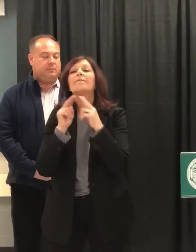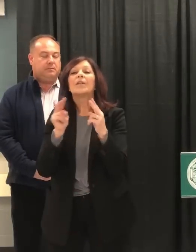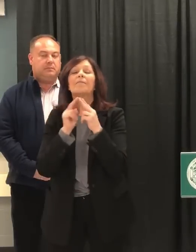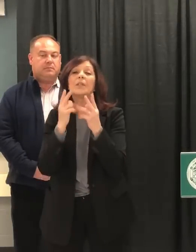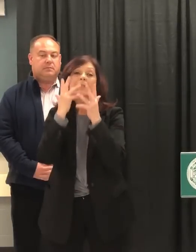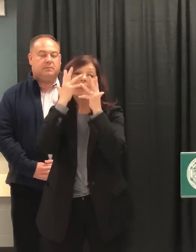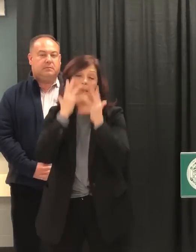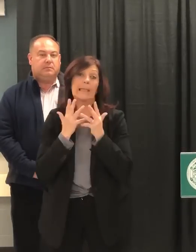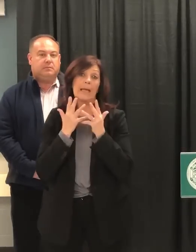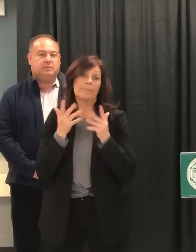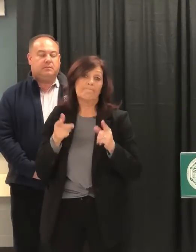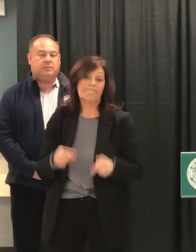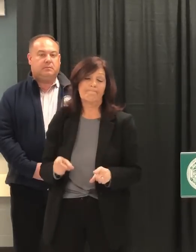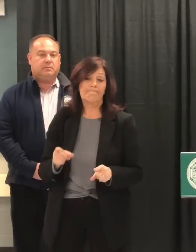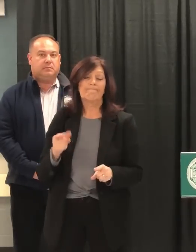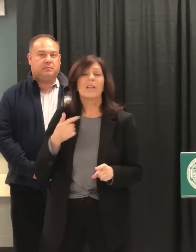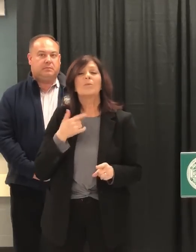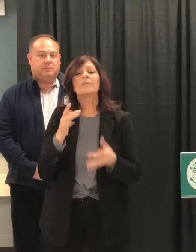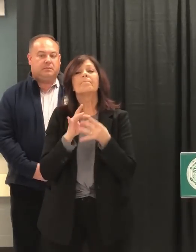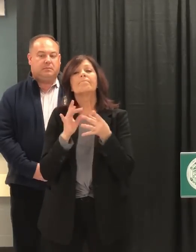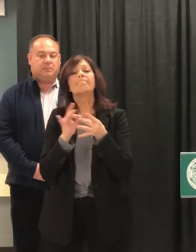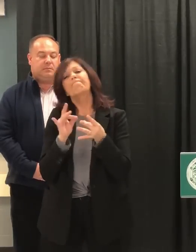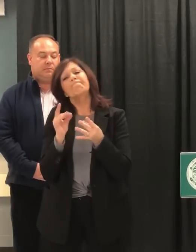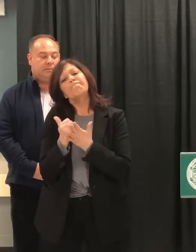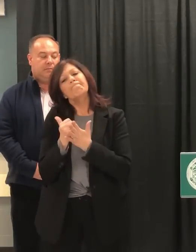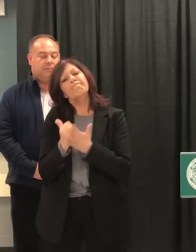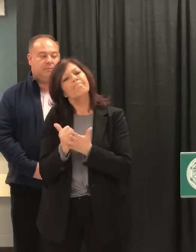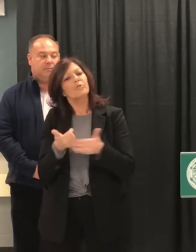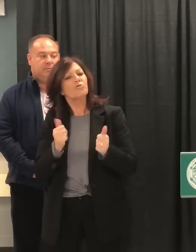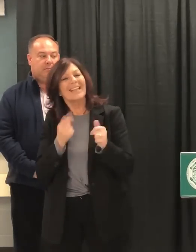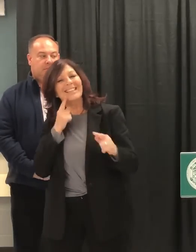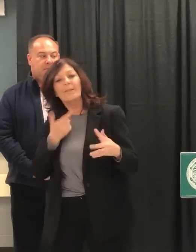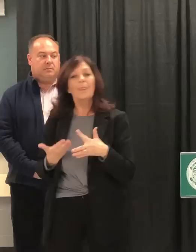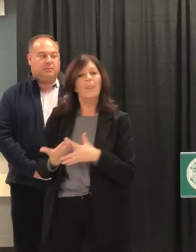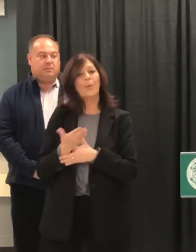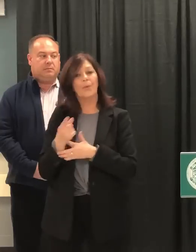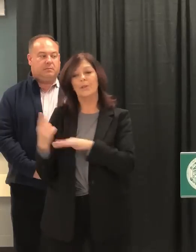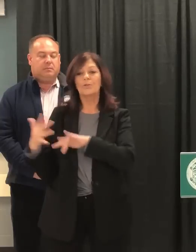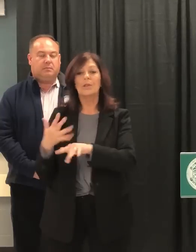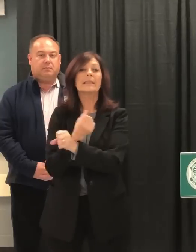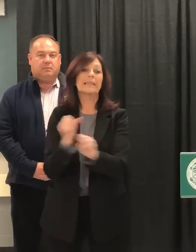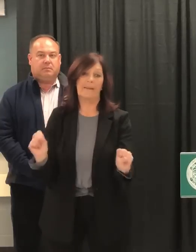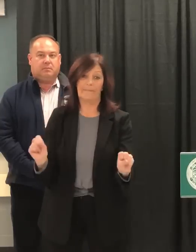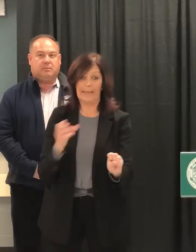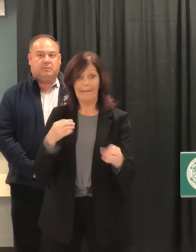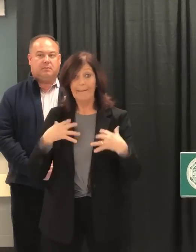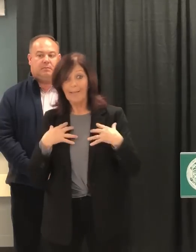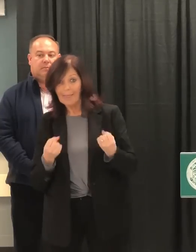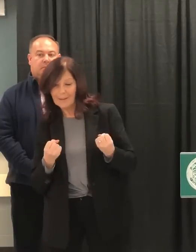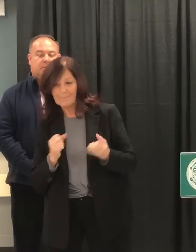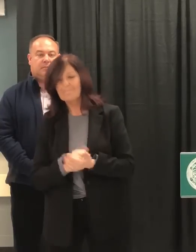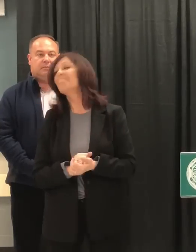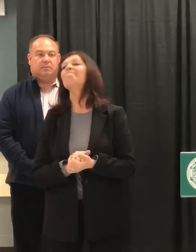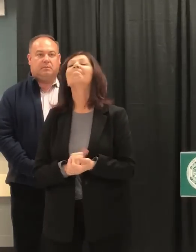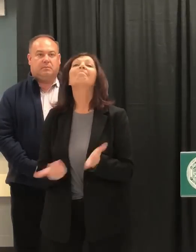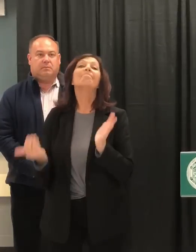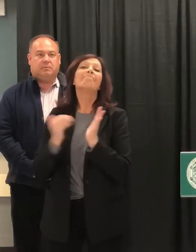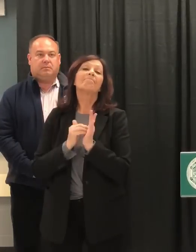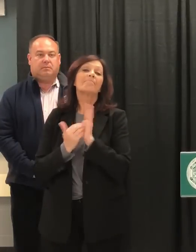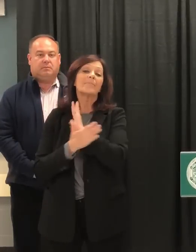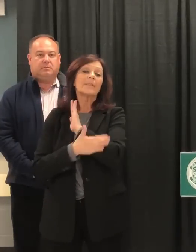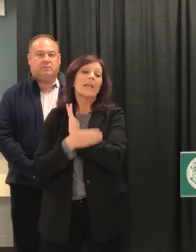sad occurrences. So I just want to talk about some tips to try to get us through this storm safely and healthy. So as the